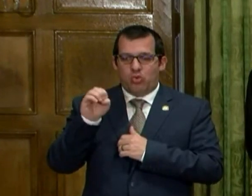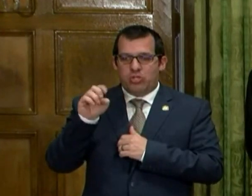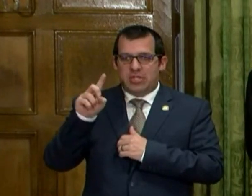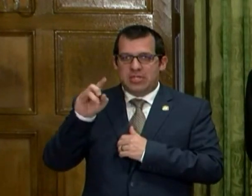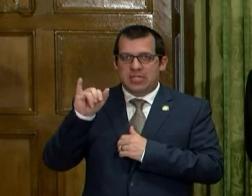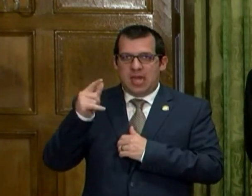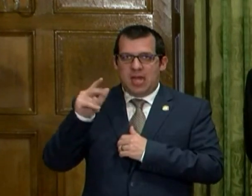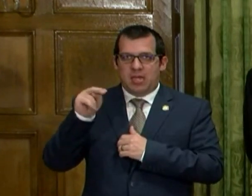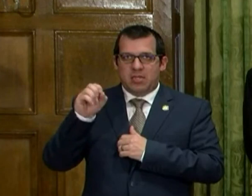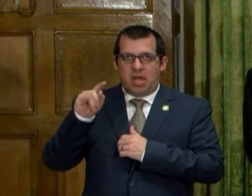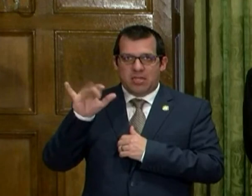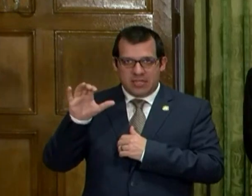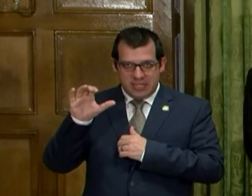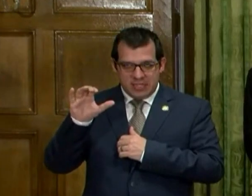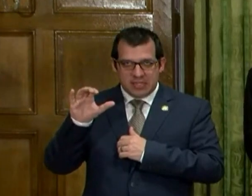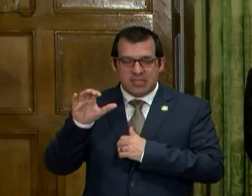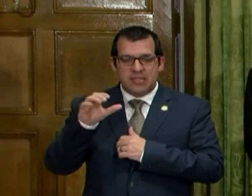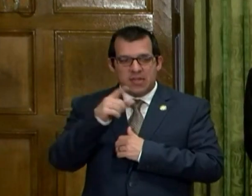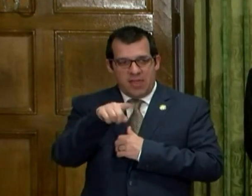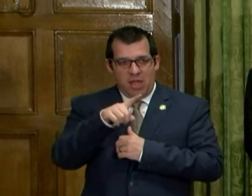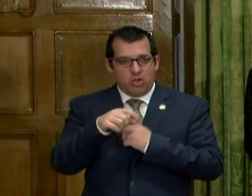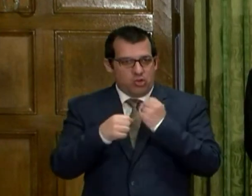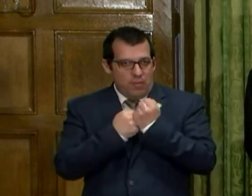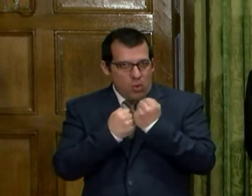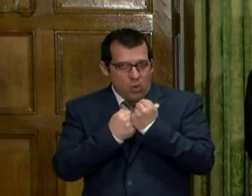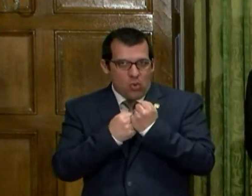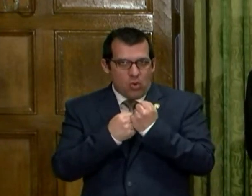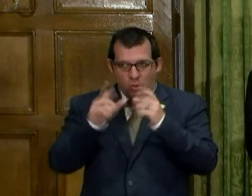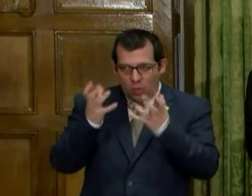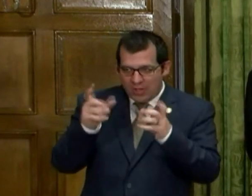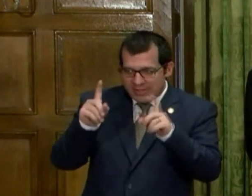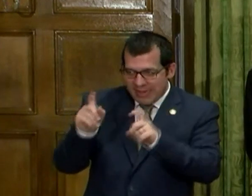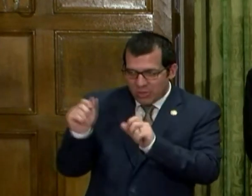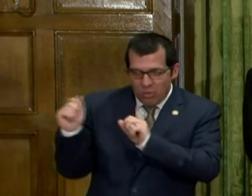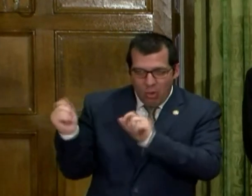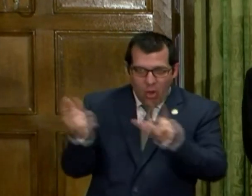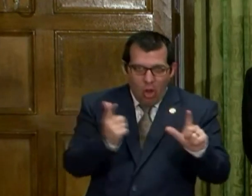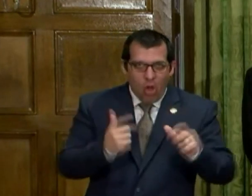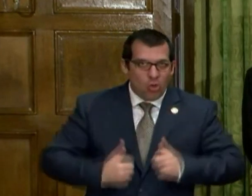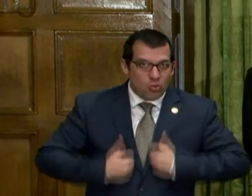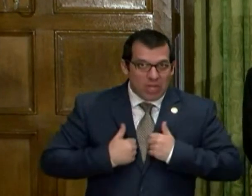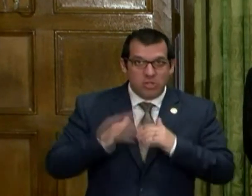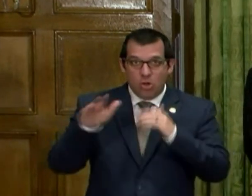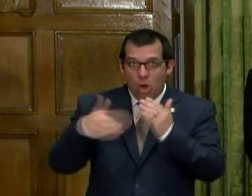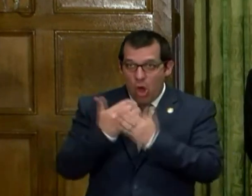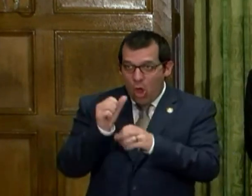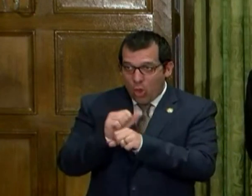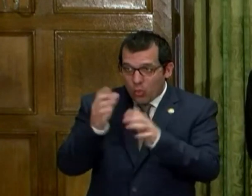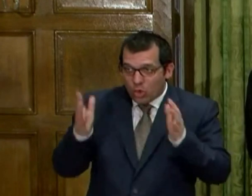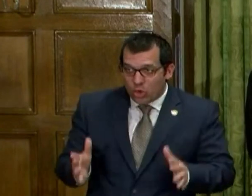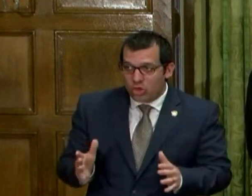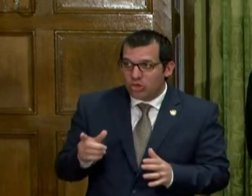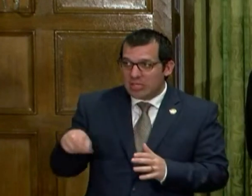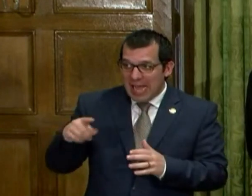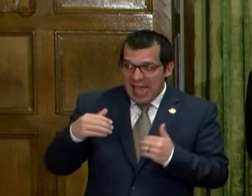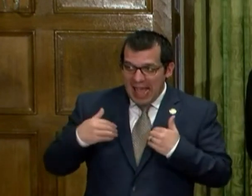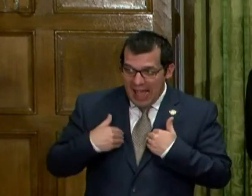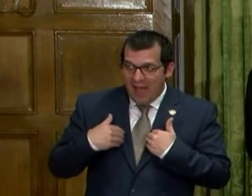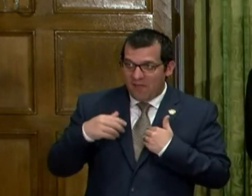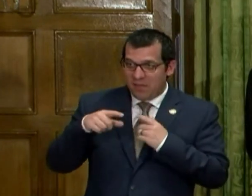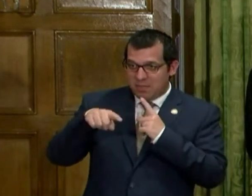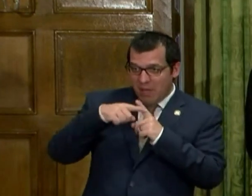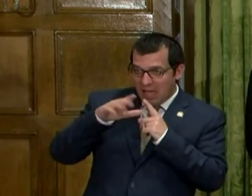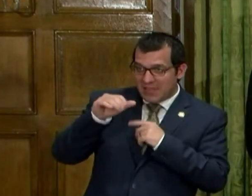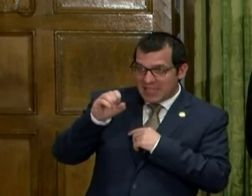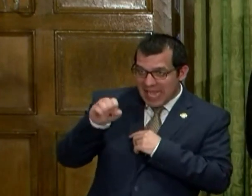support us in our efforts to test all of the residents and all the workers at the nursing homes where we have had positive